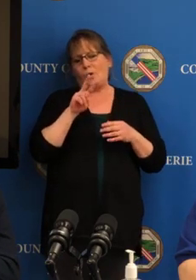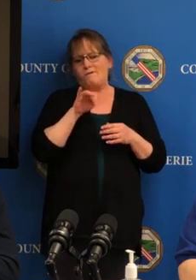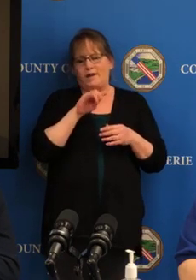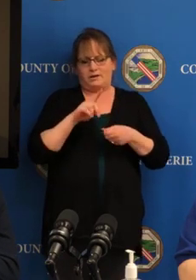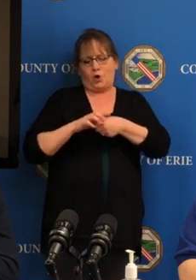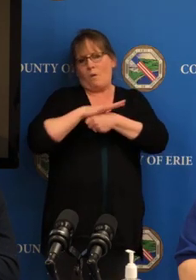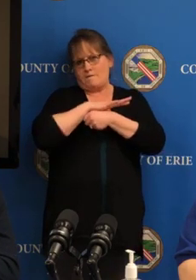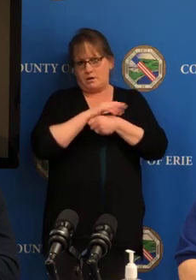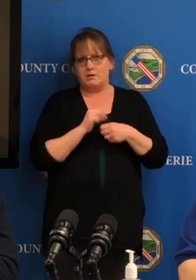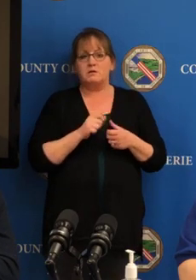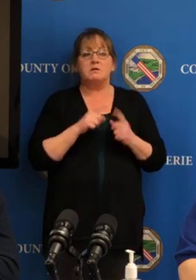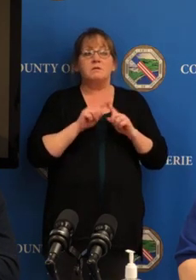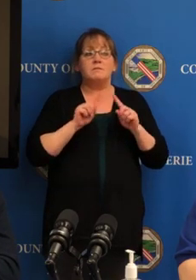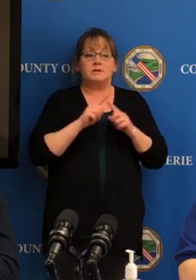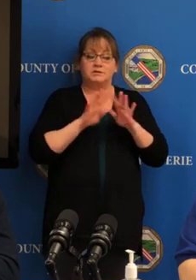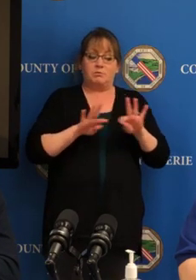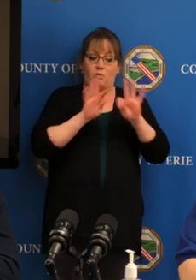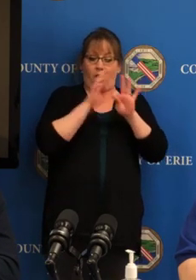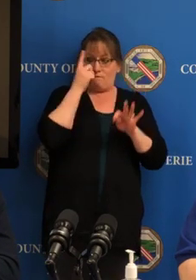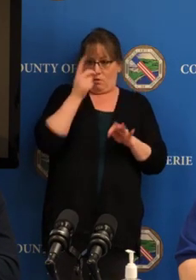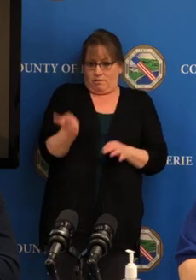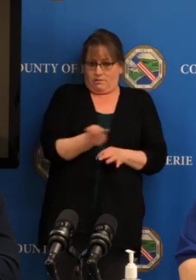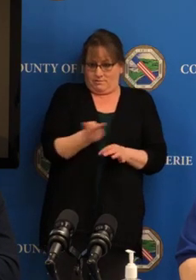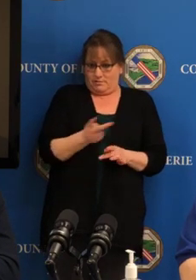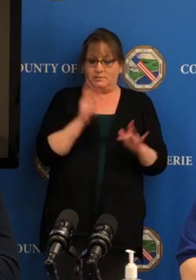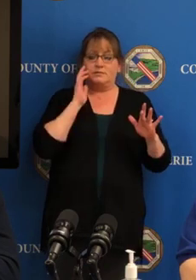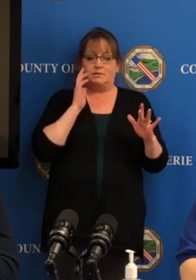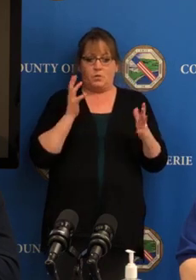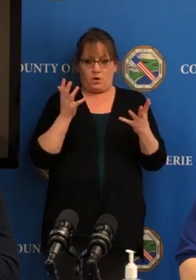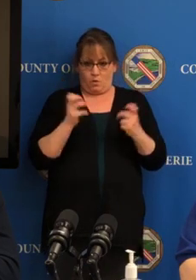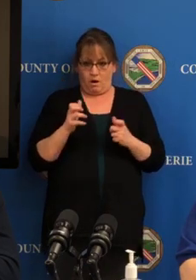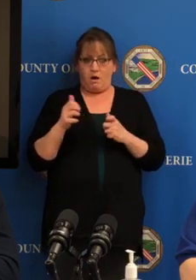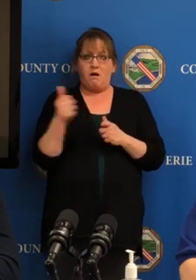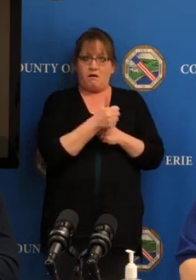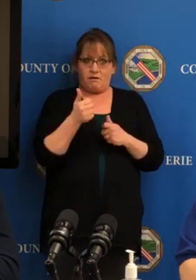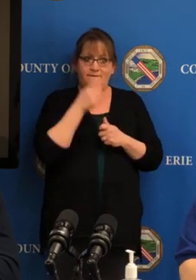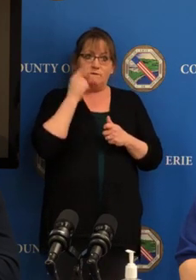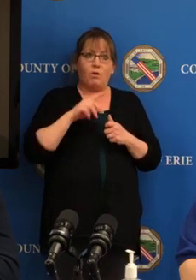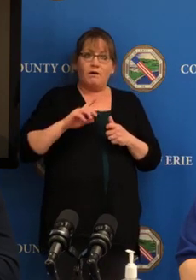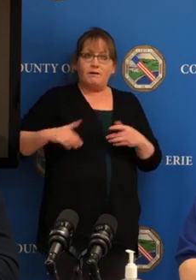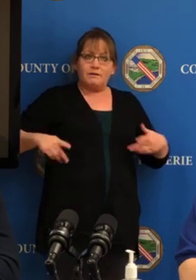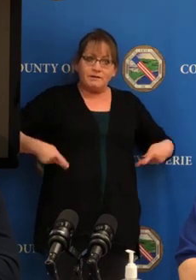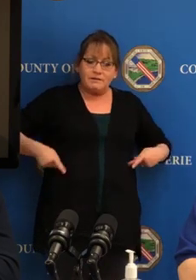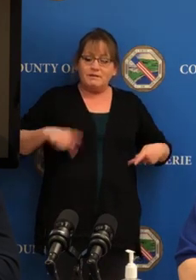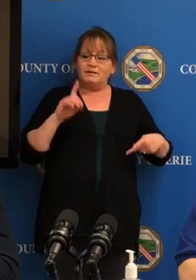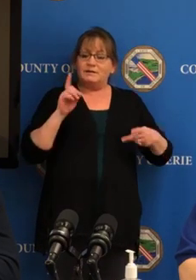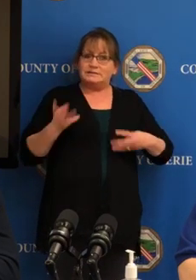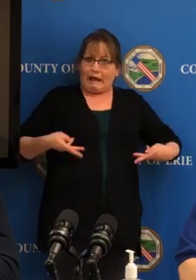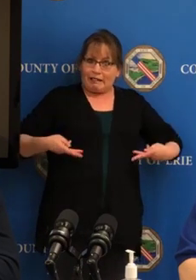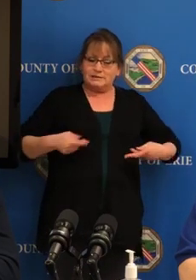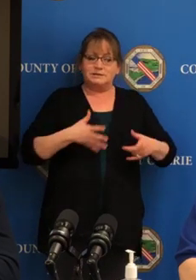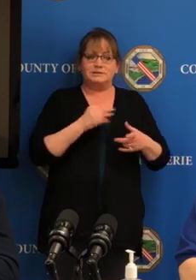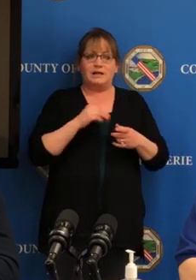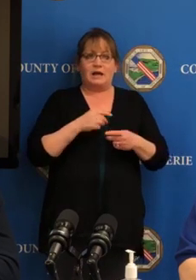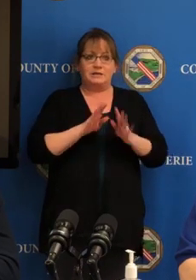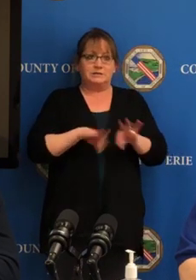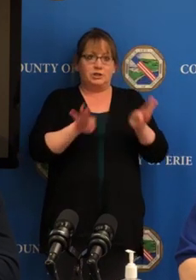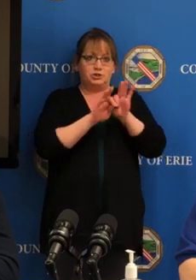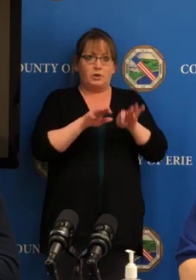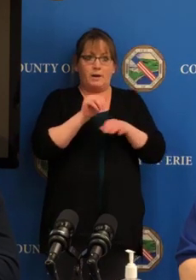important to me and the county executive that we kept up transportation for dialysis and essential appointments. So that number